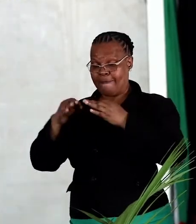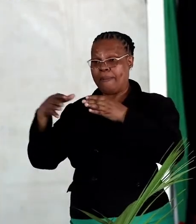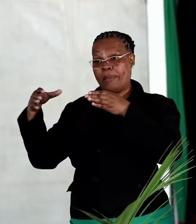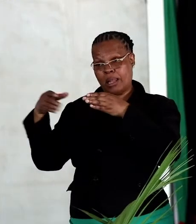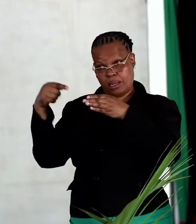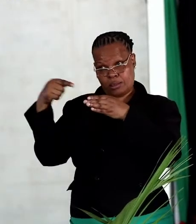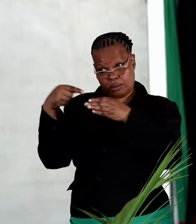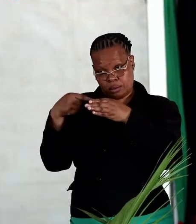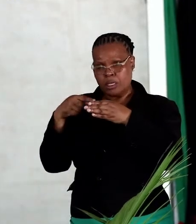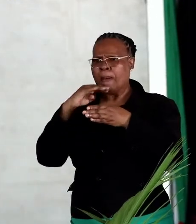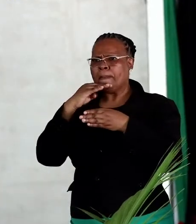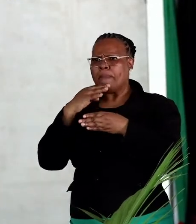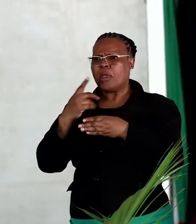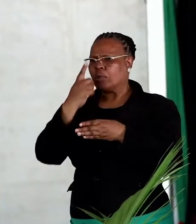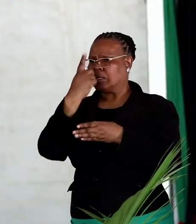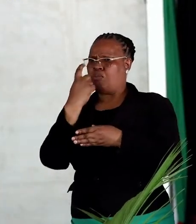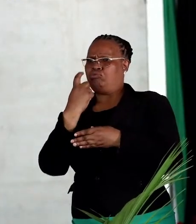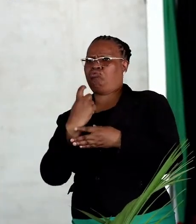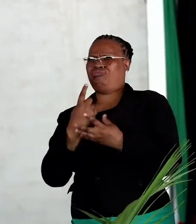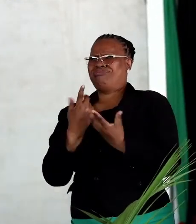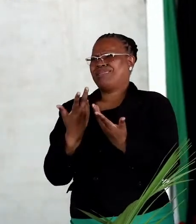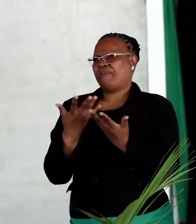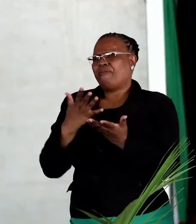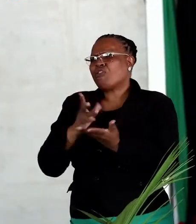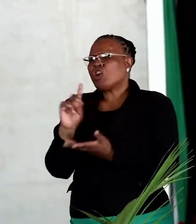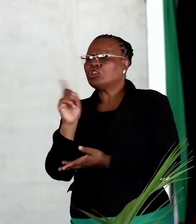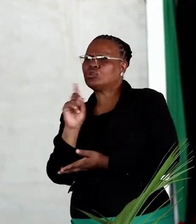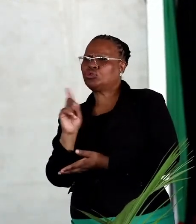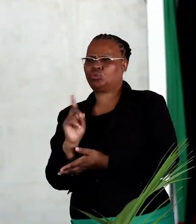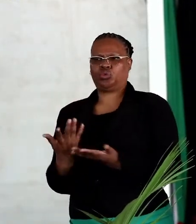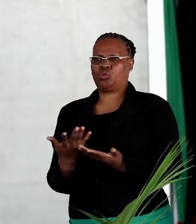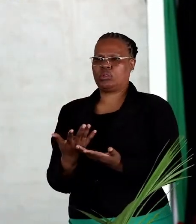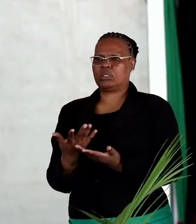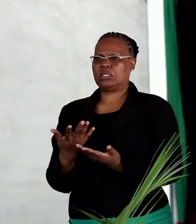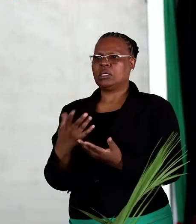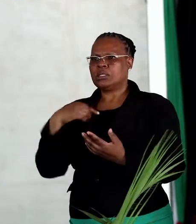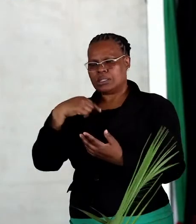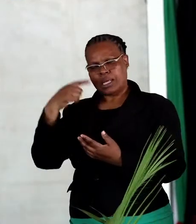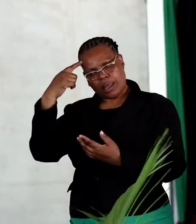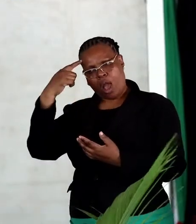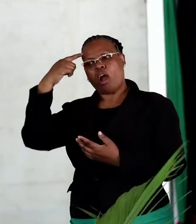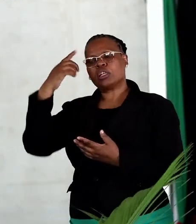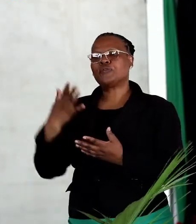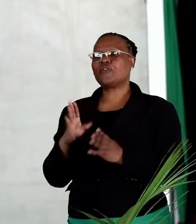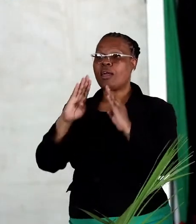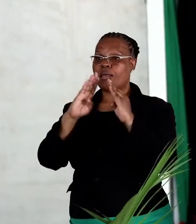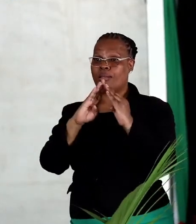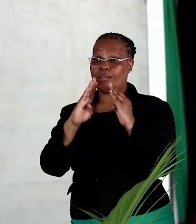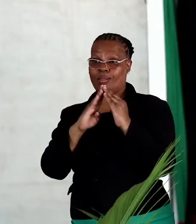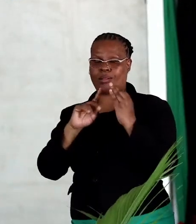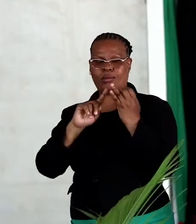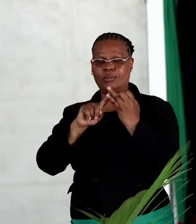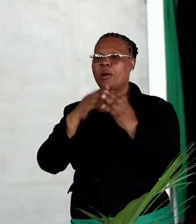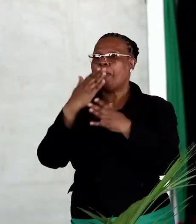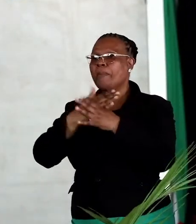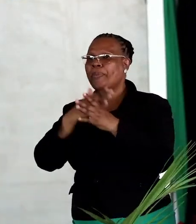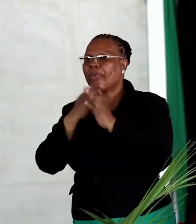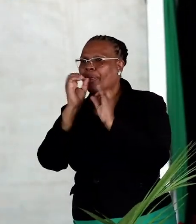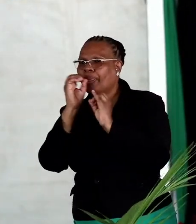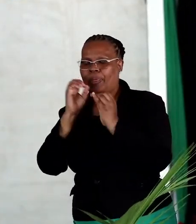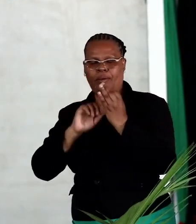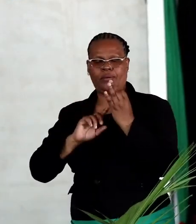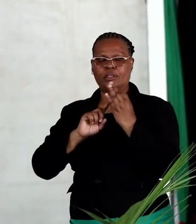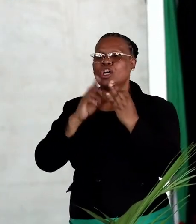zethu. Izidingo zethu zizindlu, izidingo zethu intswela ngqesho, izidingo zethu kukuba